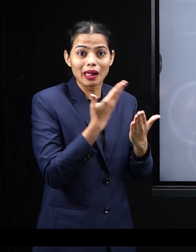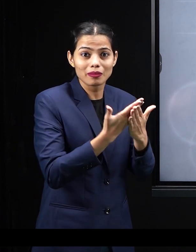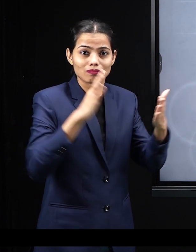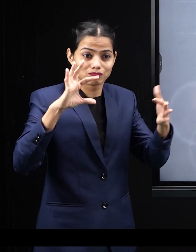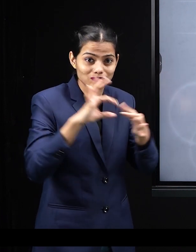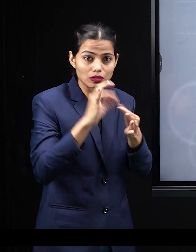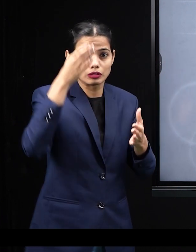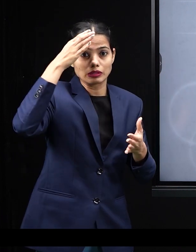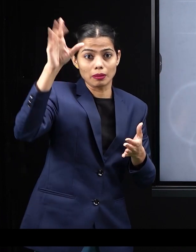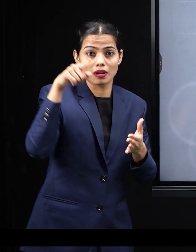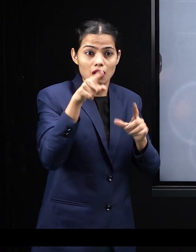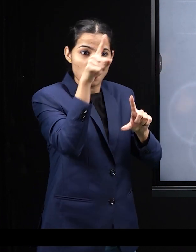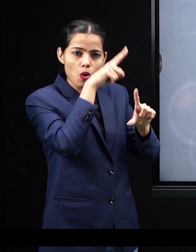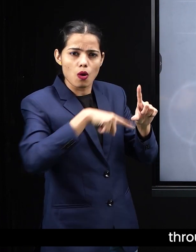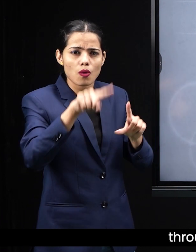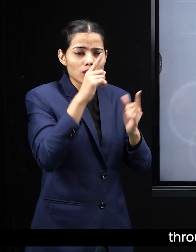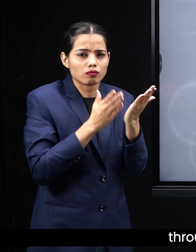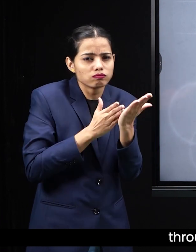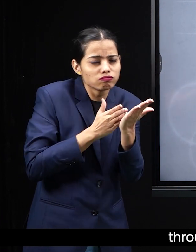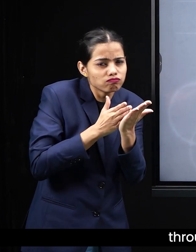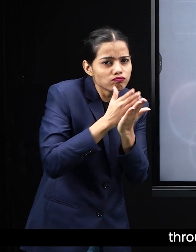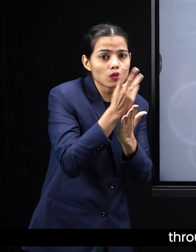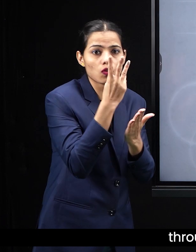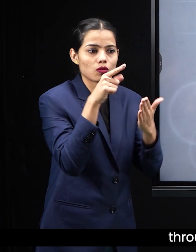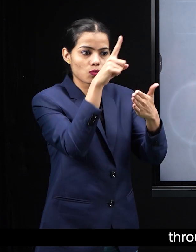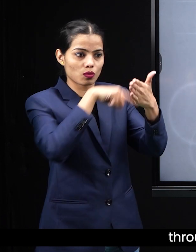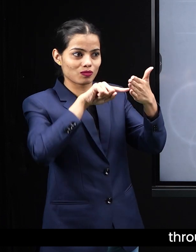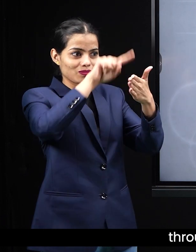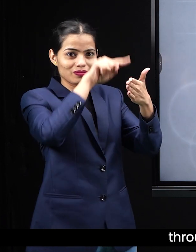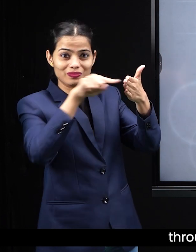Apply the concept of the circle through 3 points and its circumcircle.